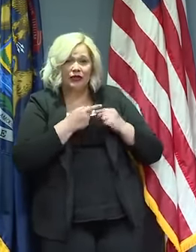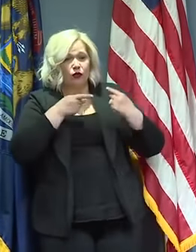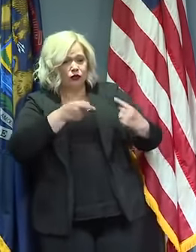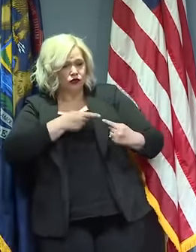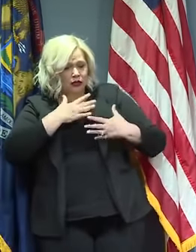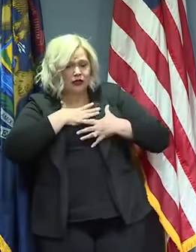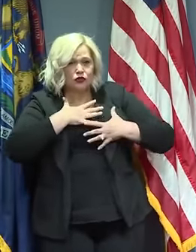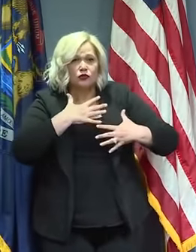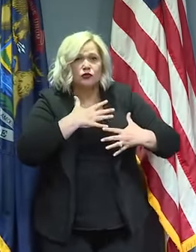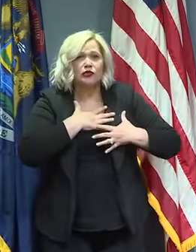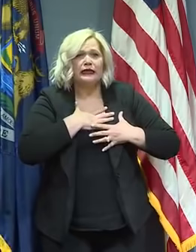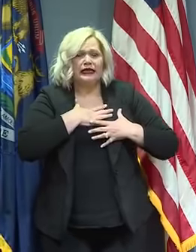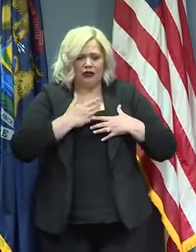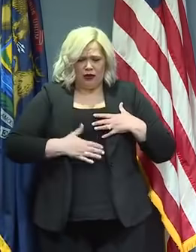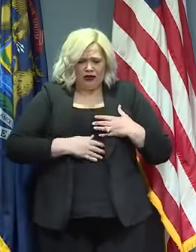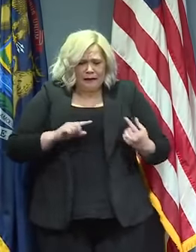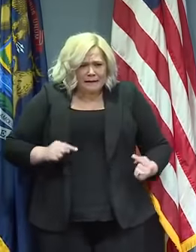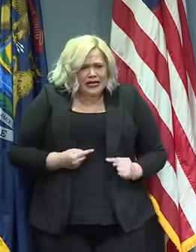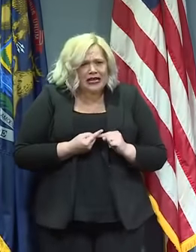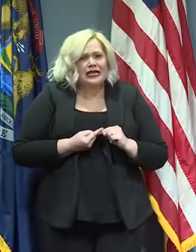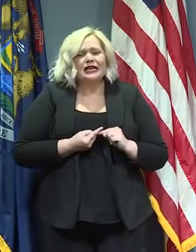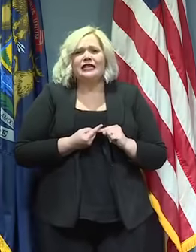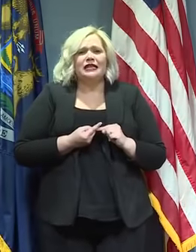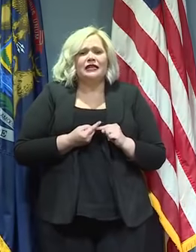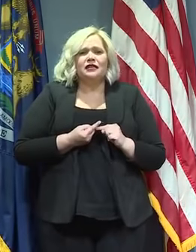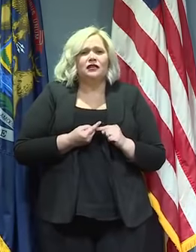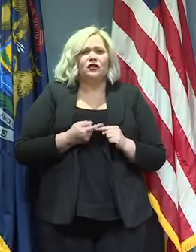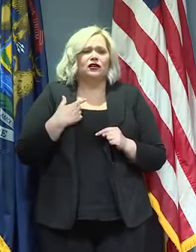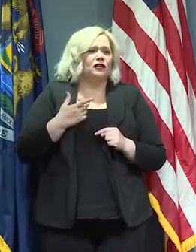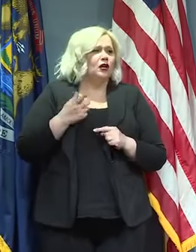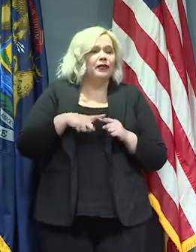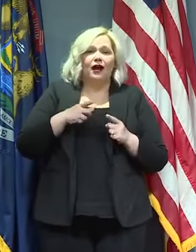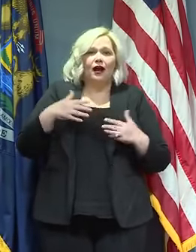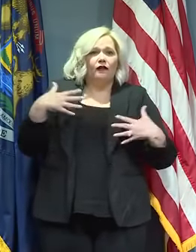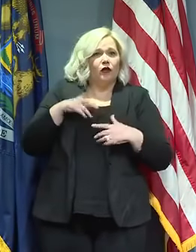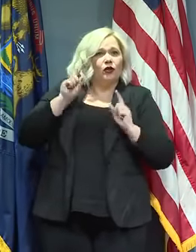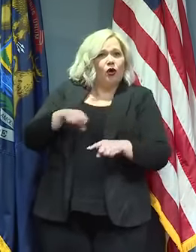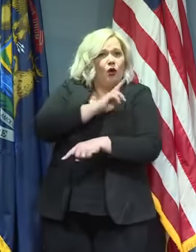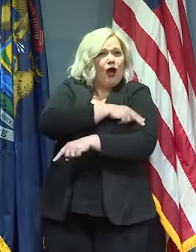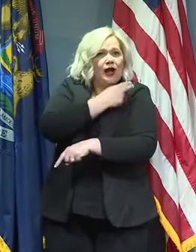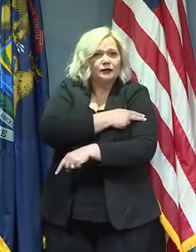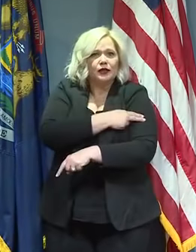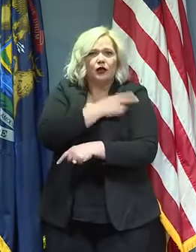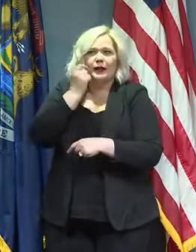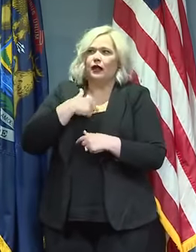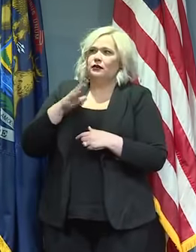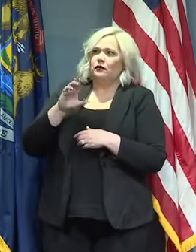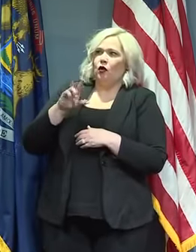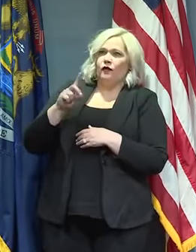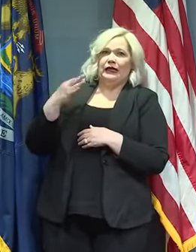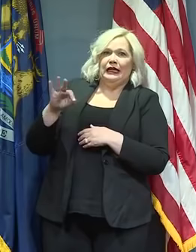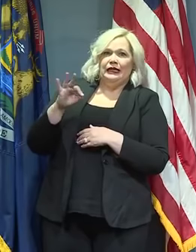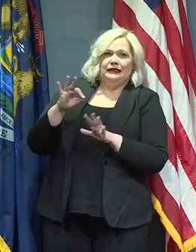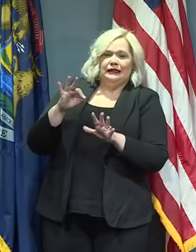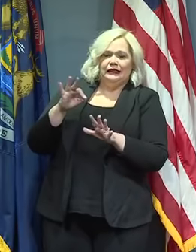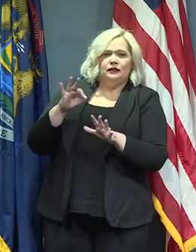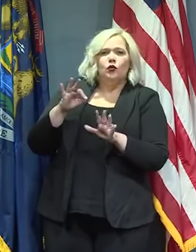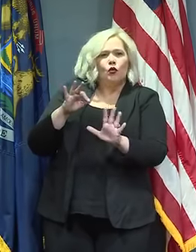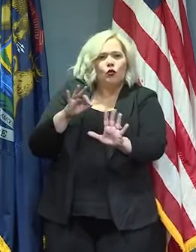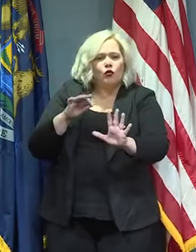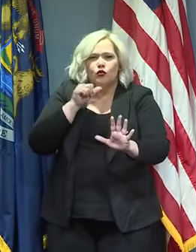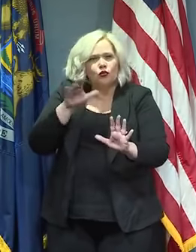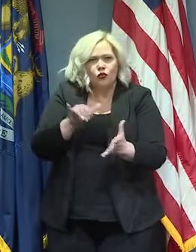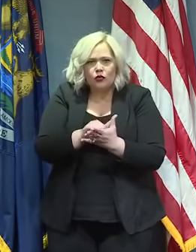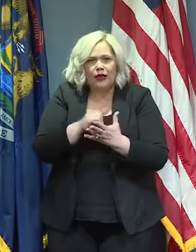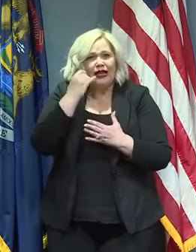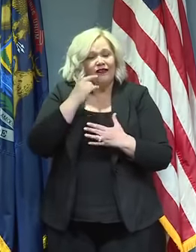breathing or bad stomach pains to delay seeking medical care. If you're having these types of symptoms, please talk to your doctor.